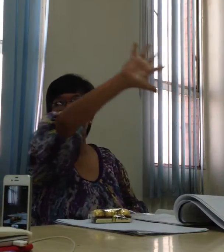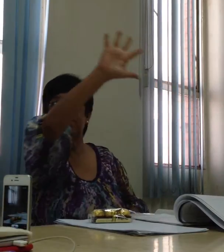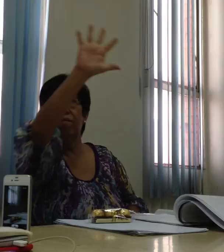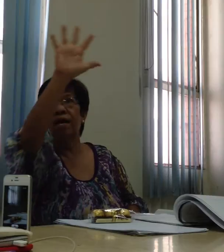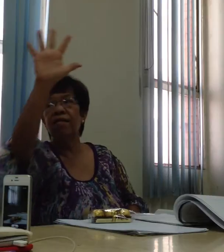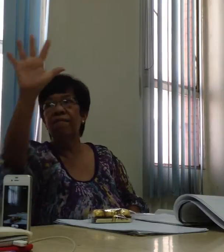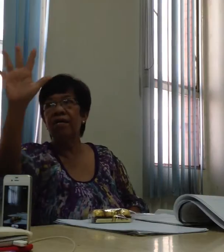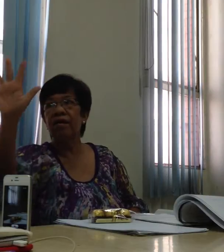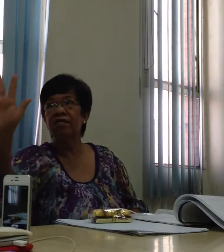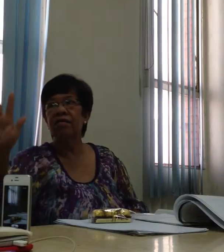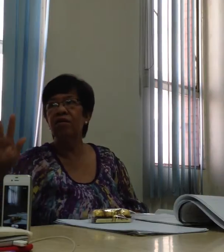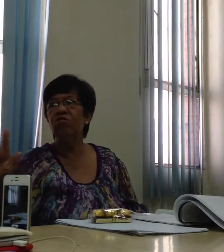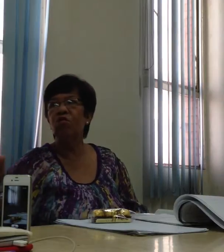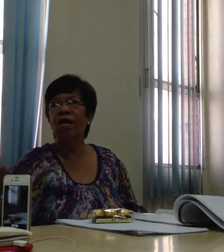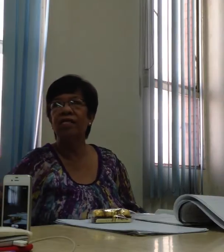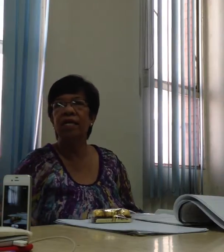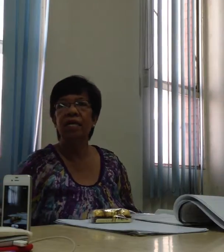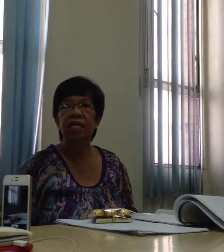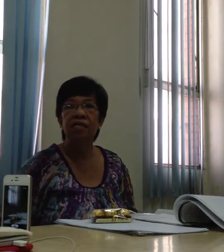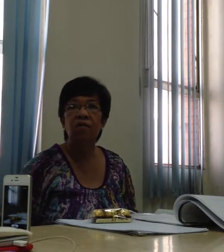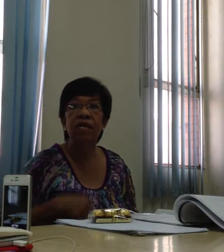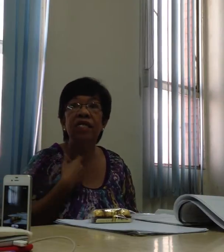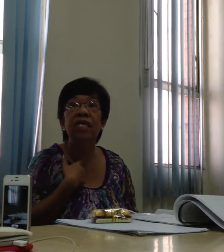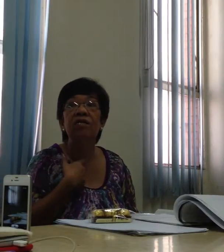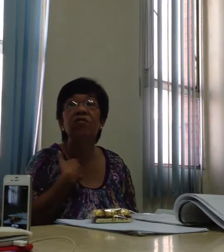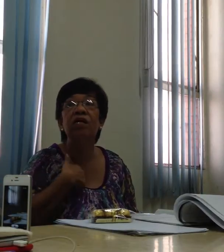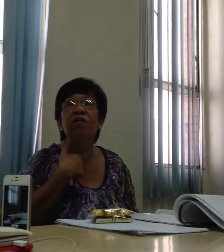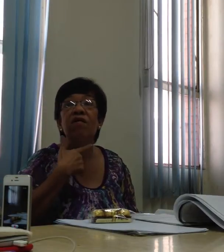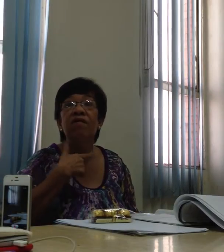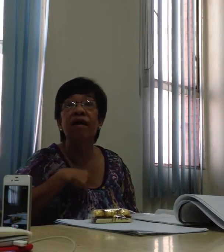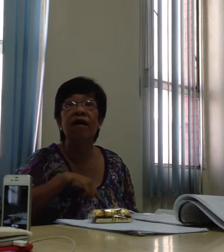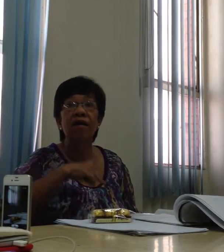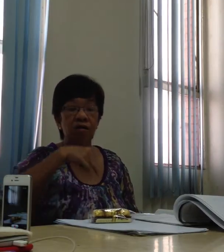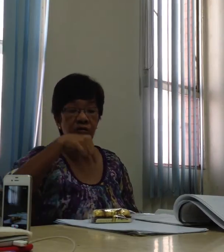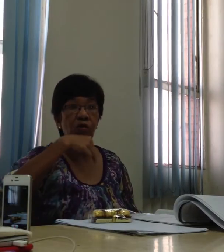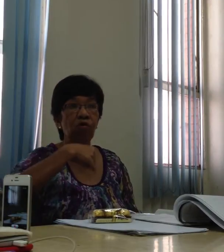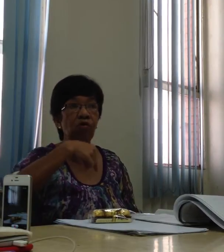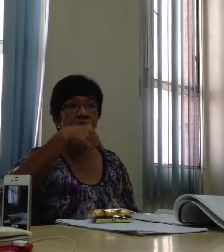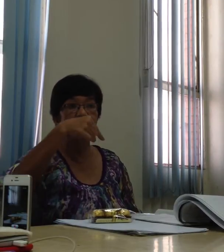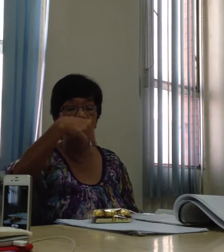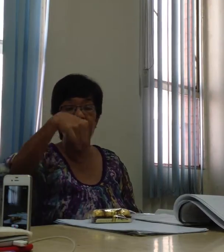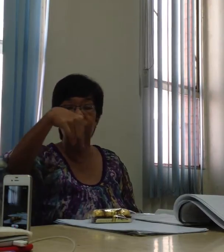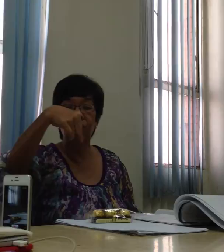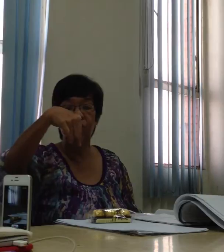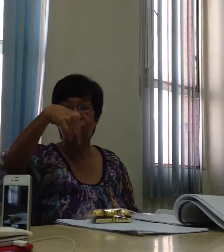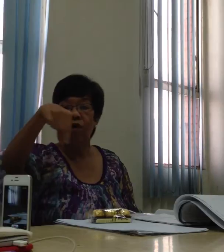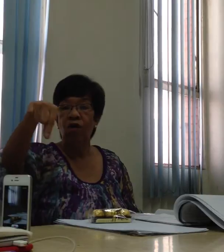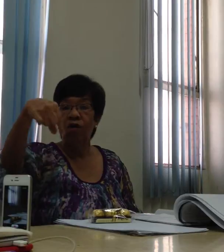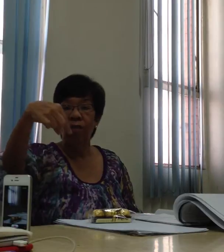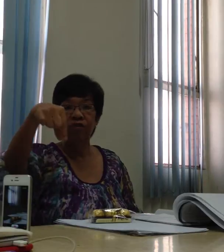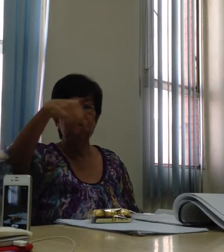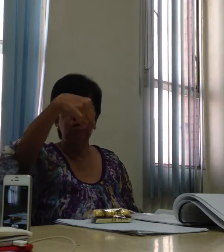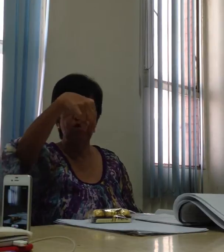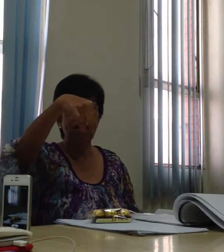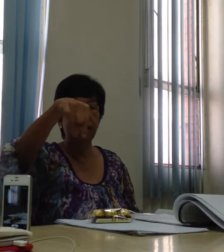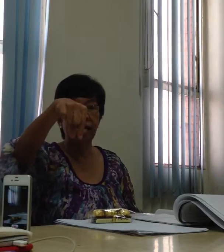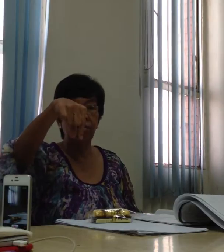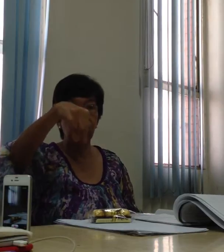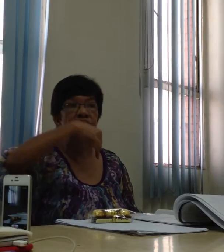Filipino. But Americans, they use water. The water, yung gano'n. Yung dito. So, you position your hands like you, and